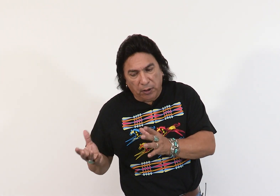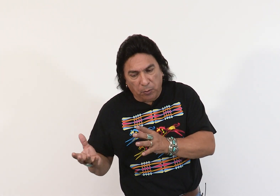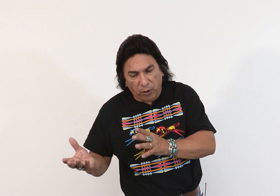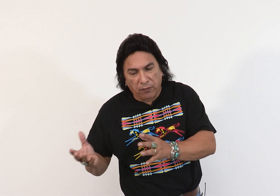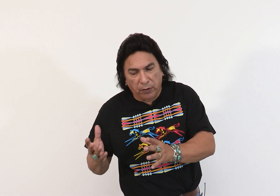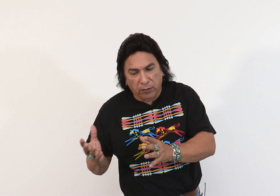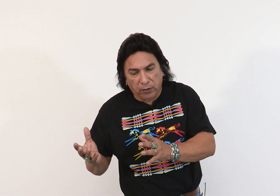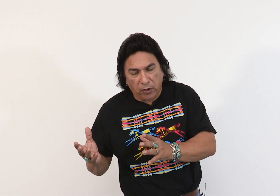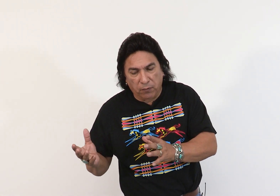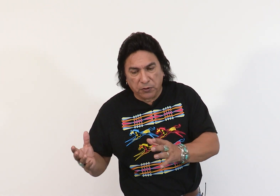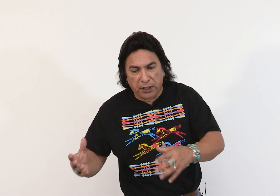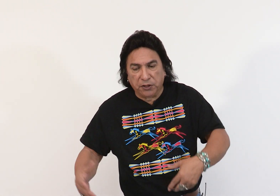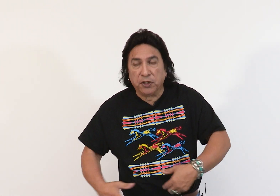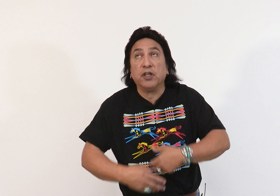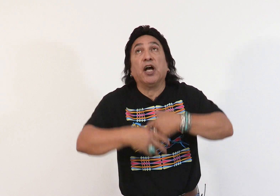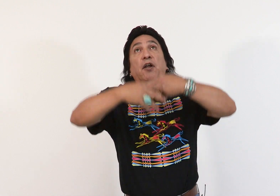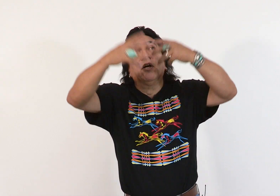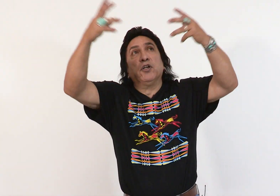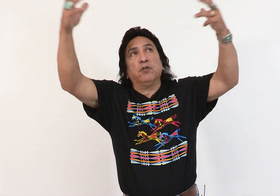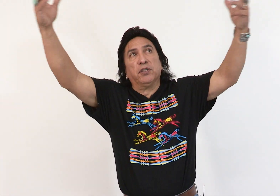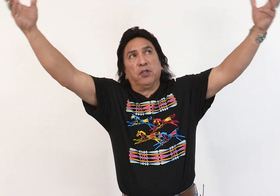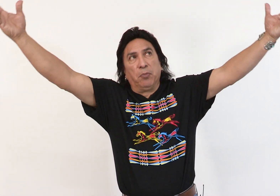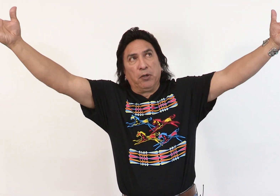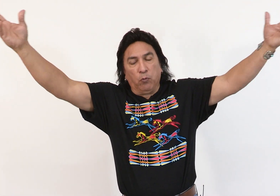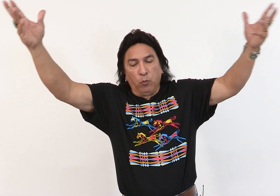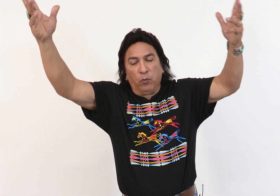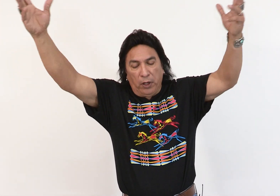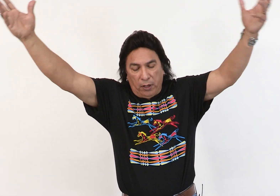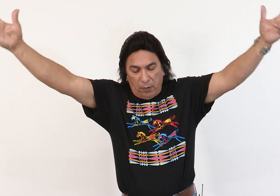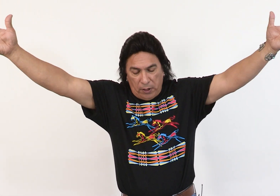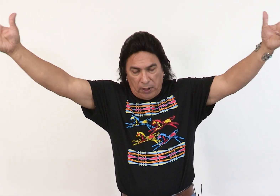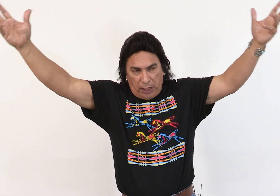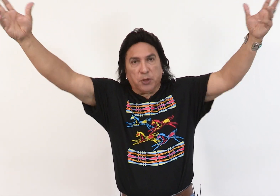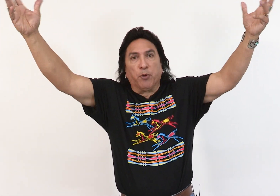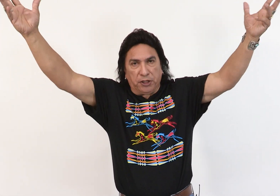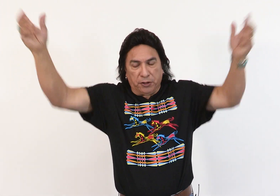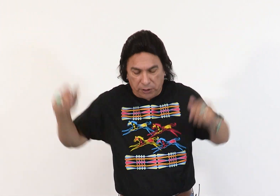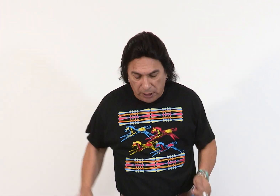little private conversation and not using the big expressions.